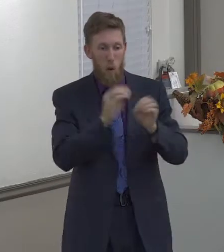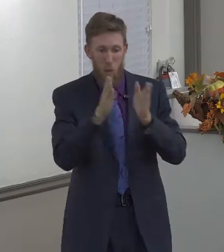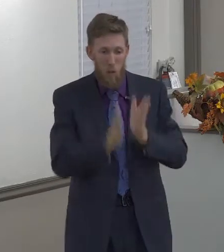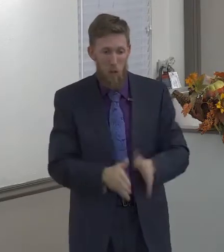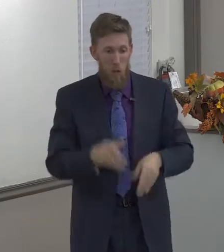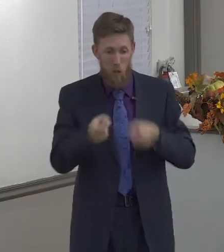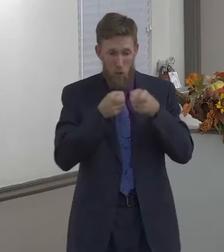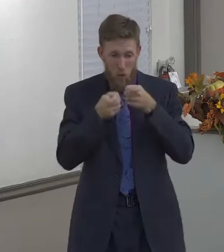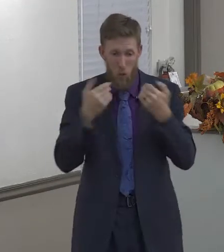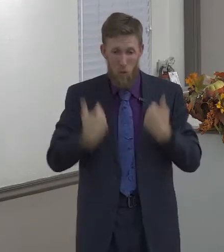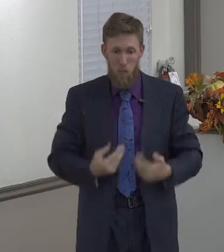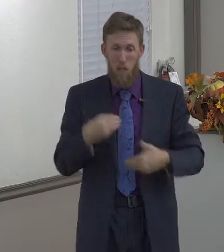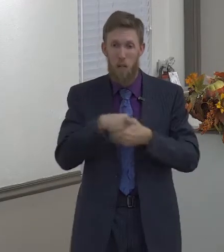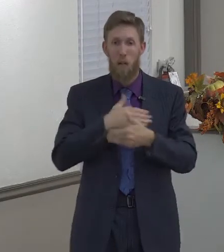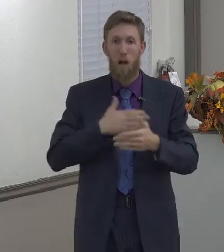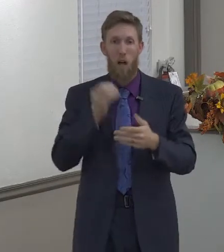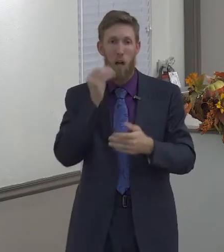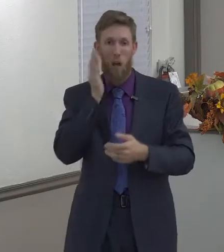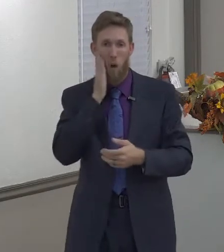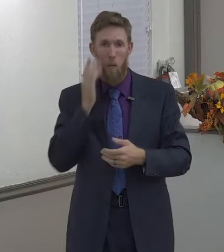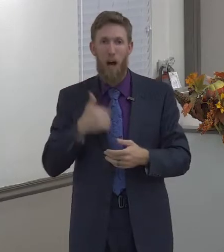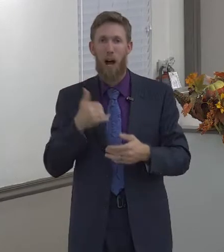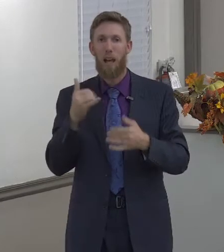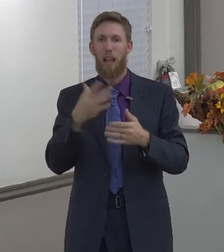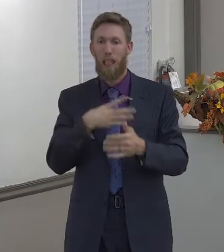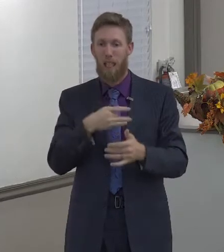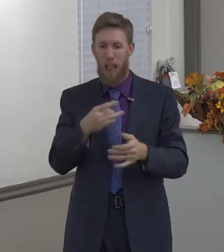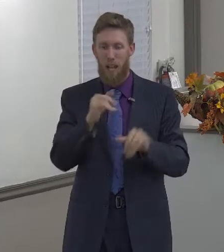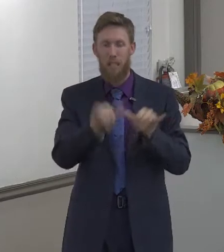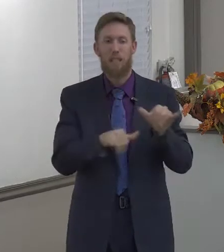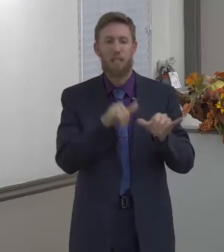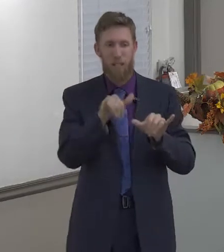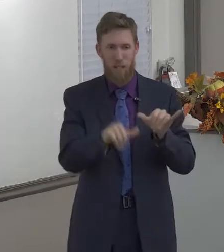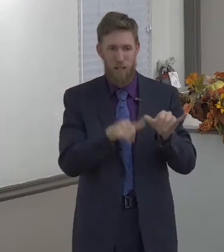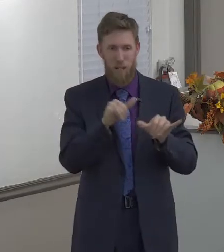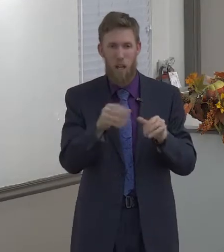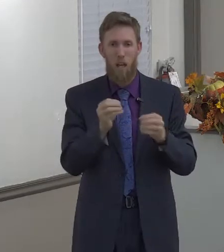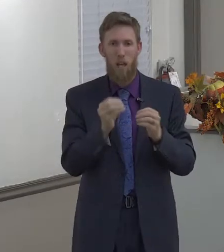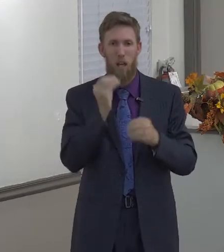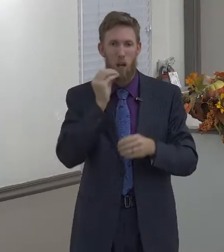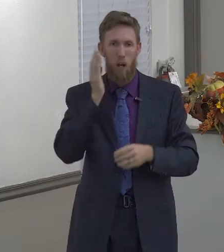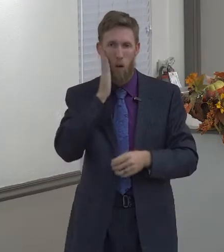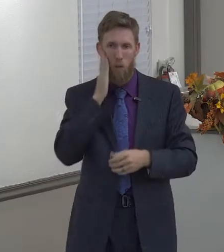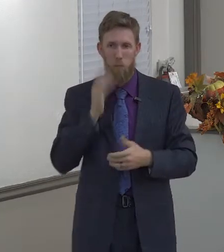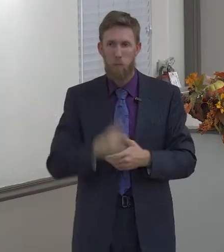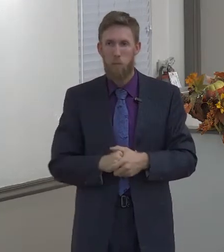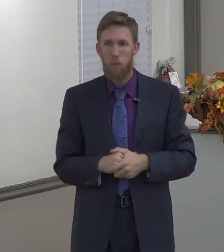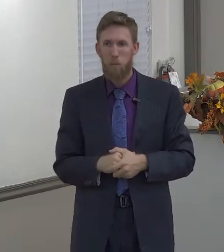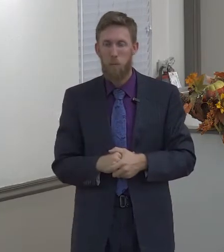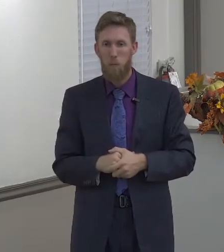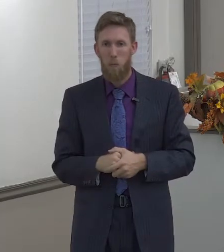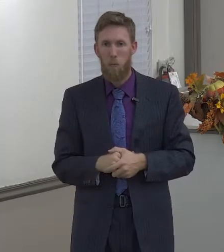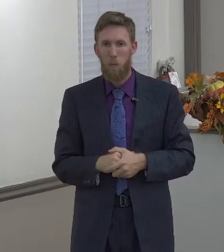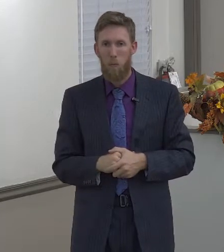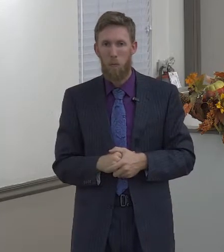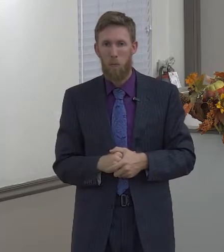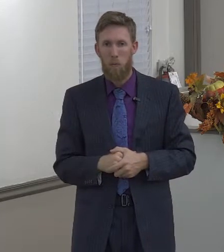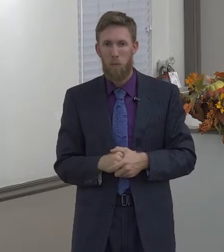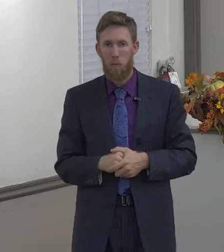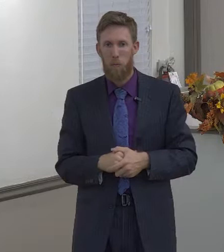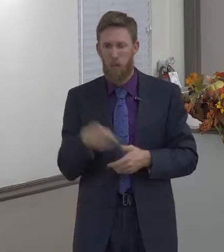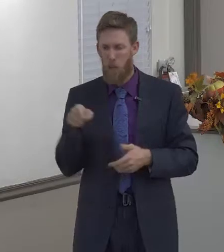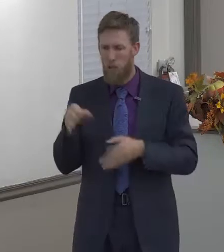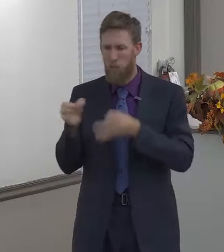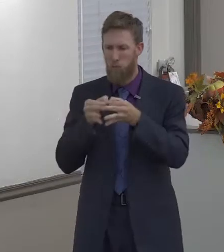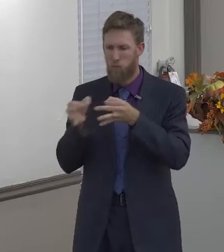understand the church should be where God dwells. It should be where the Holy Spirit of God dwells. Ephesians 2:22, "In whom